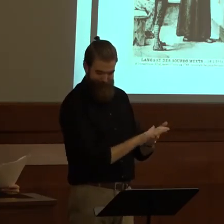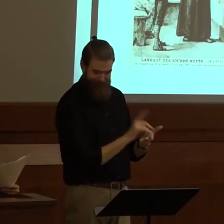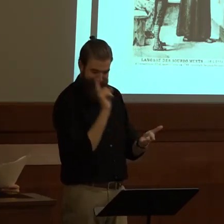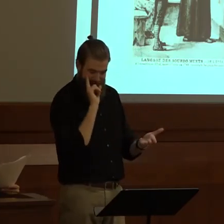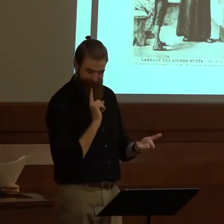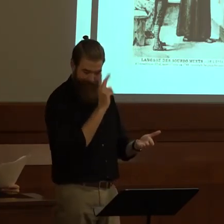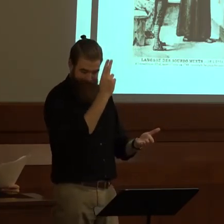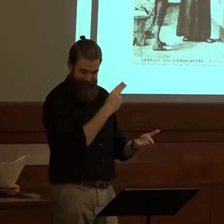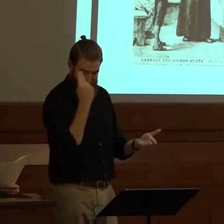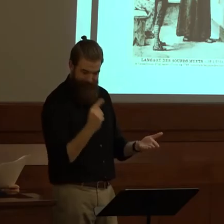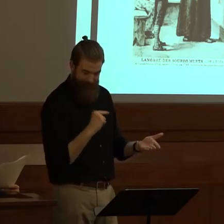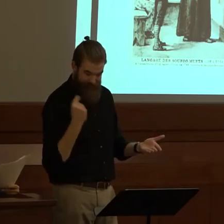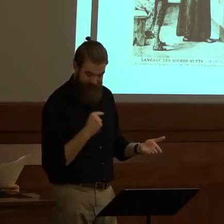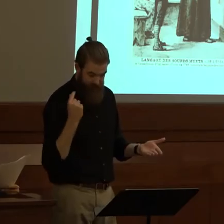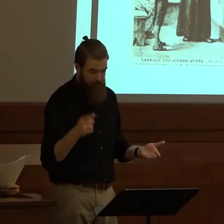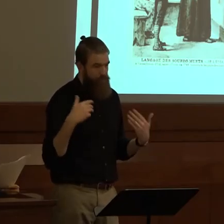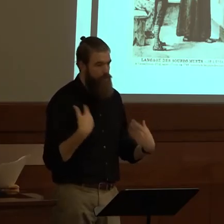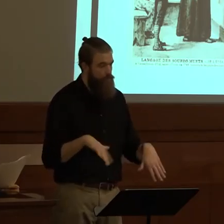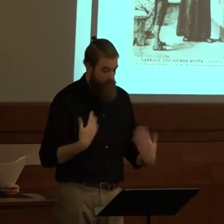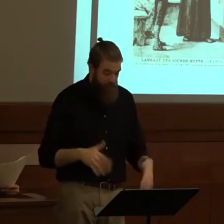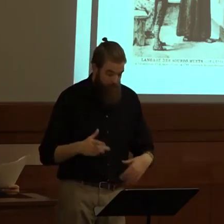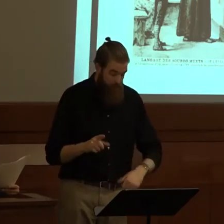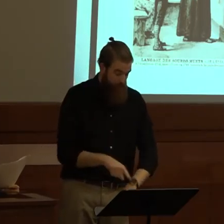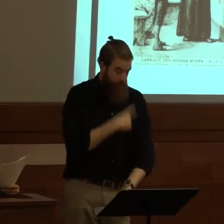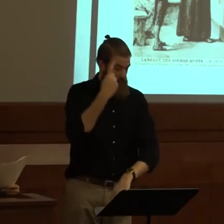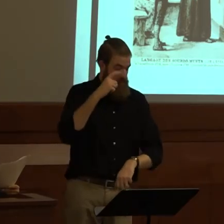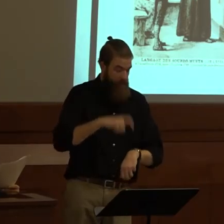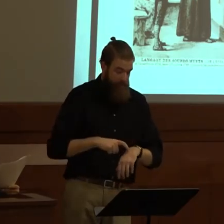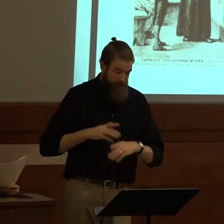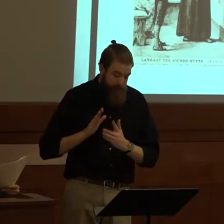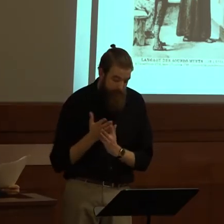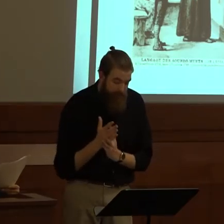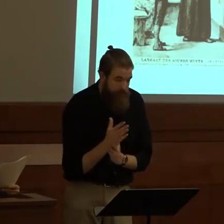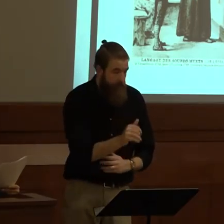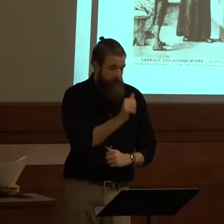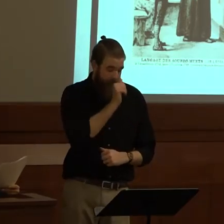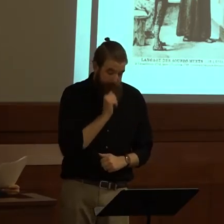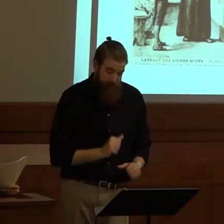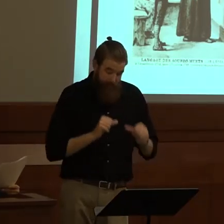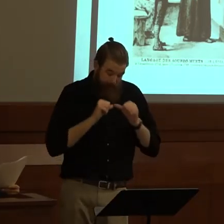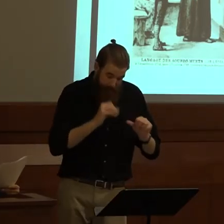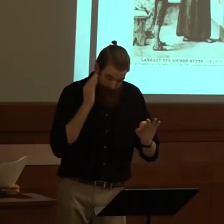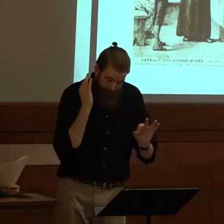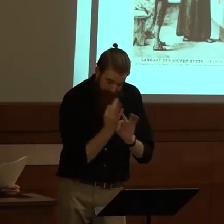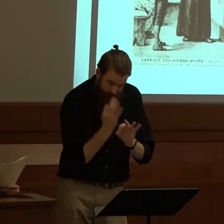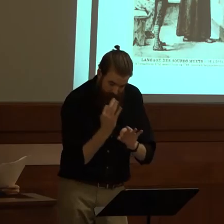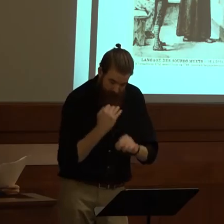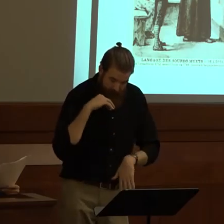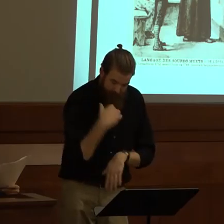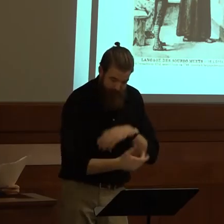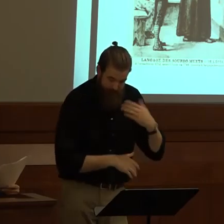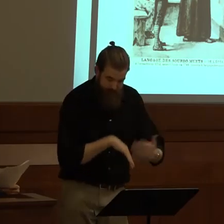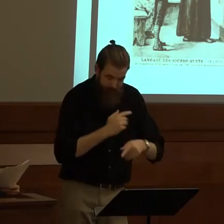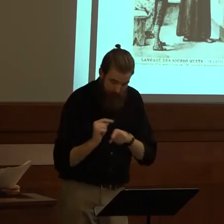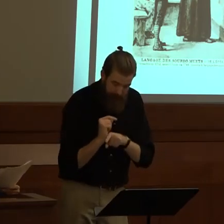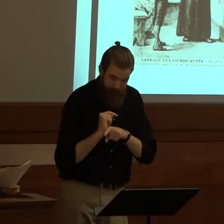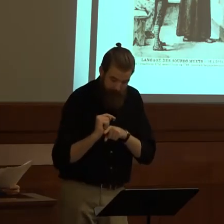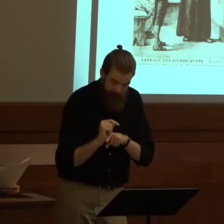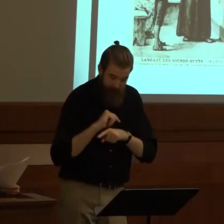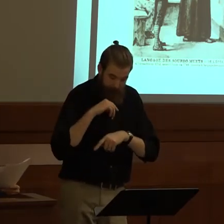of their own. After his ordination, and only a few years of this demanding work, La Fonta's health began